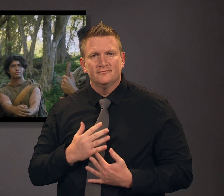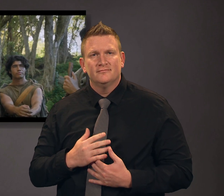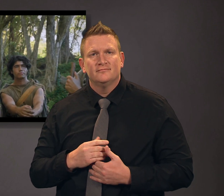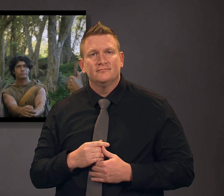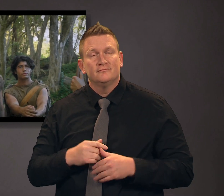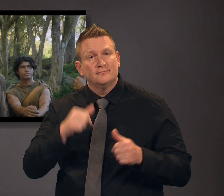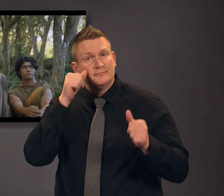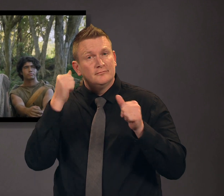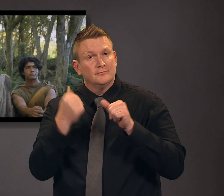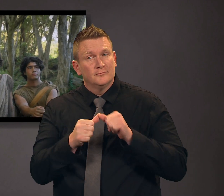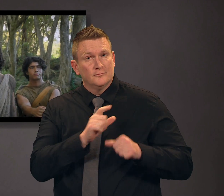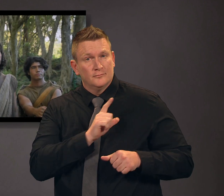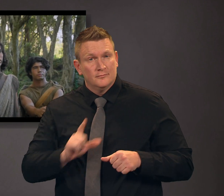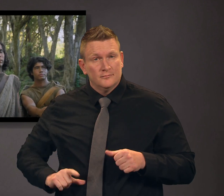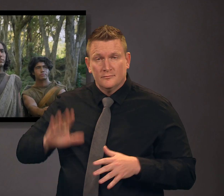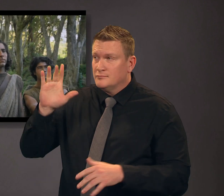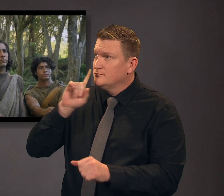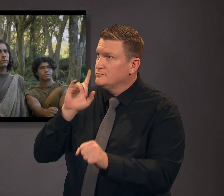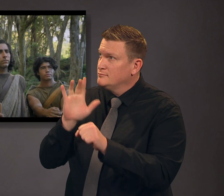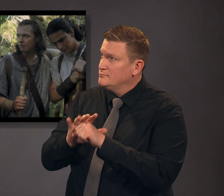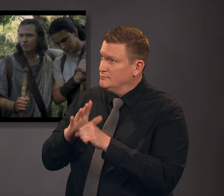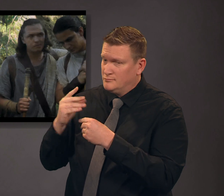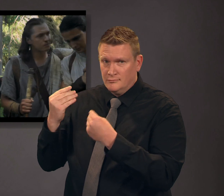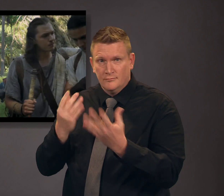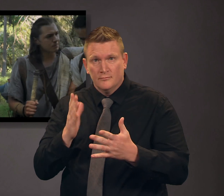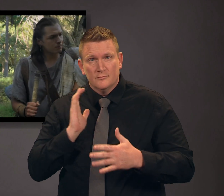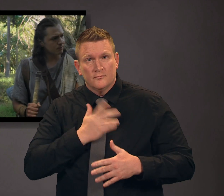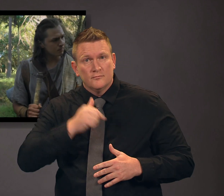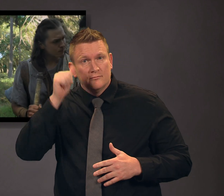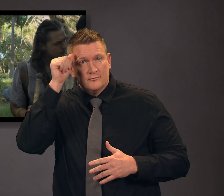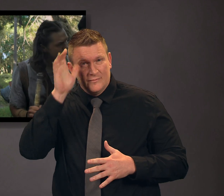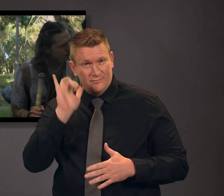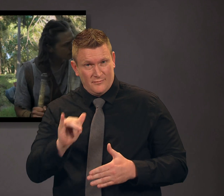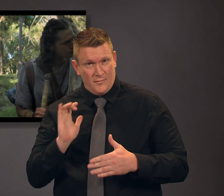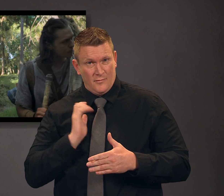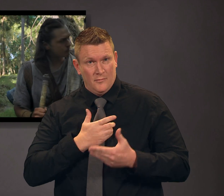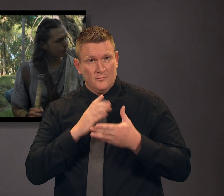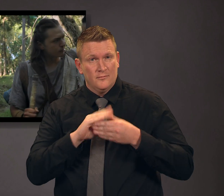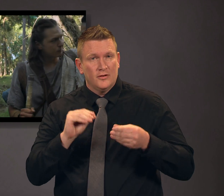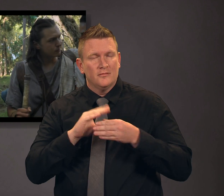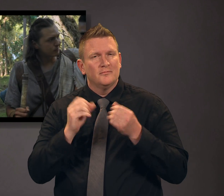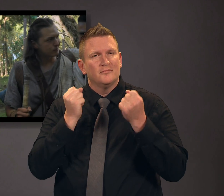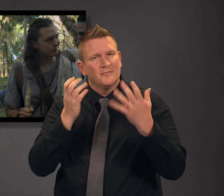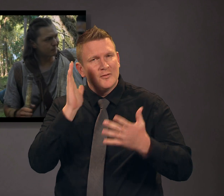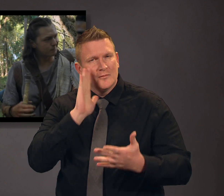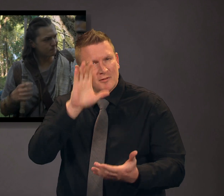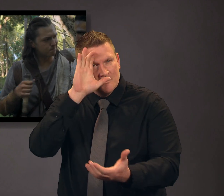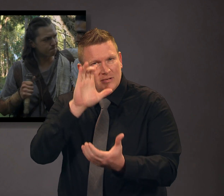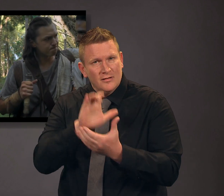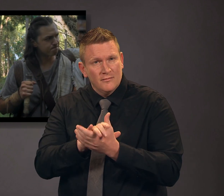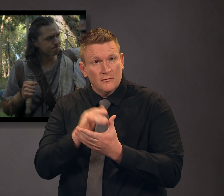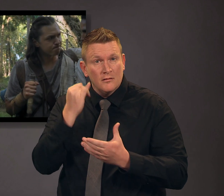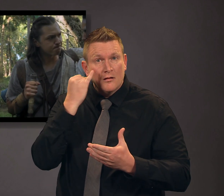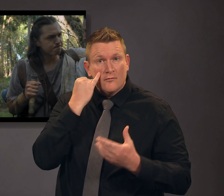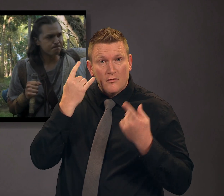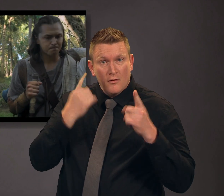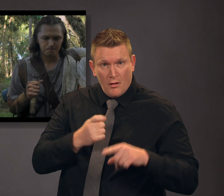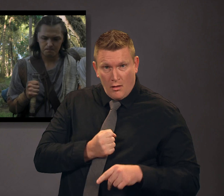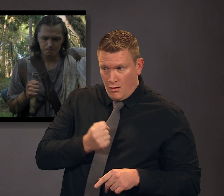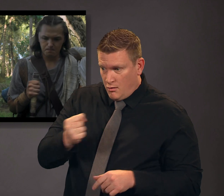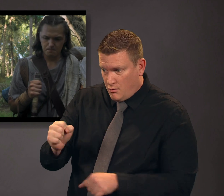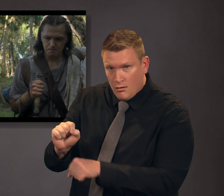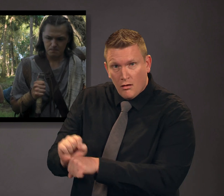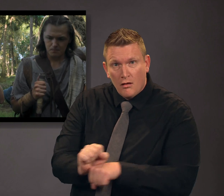father, that many shall believe on our words, and he will deliver us out of the hands of the Lamanites. The Lord said unto